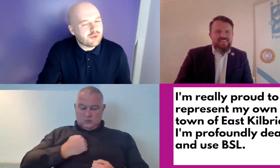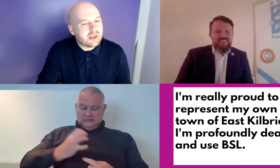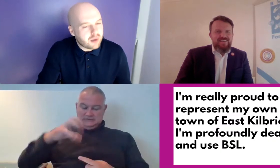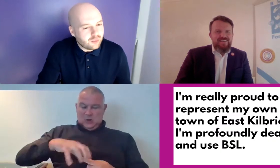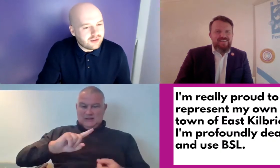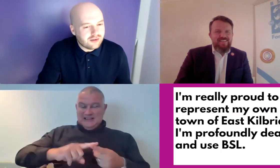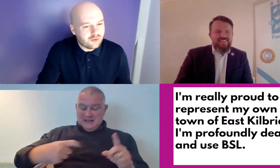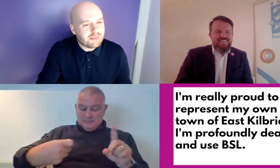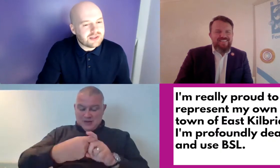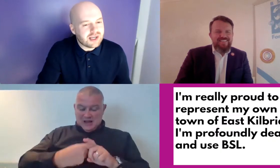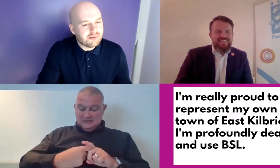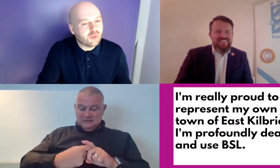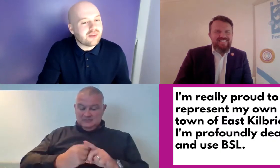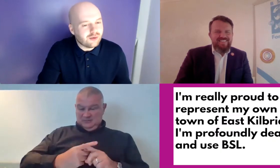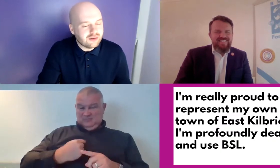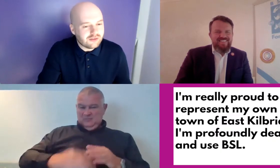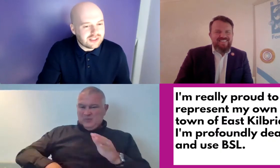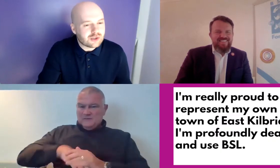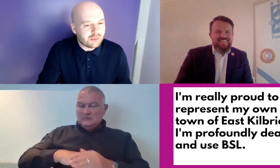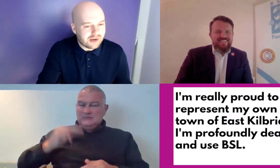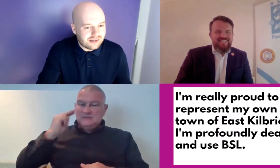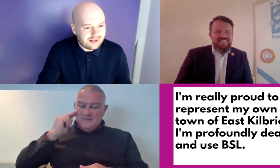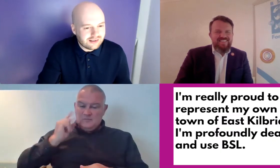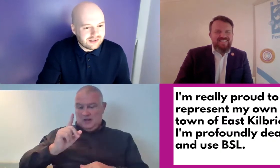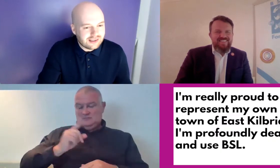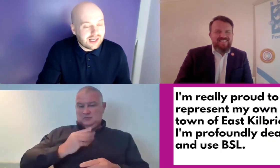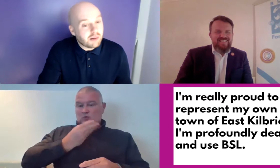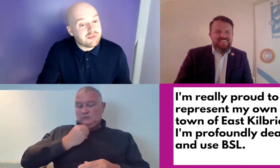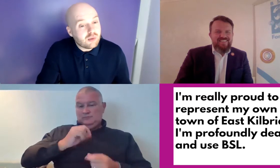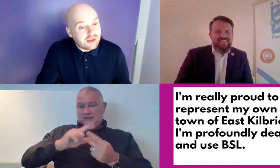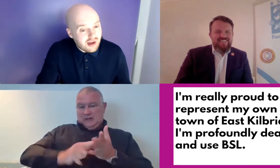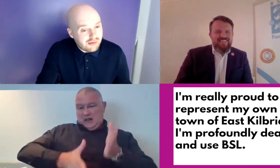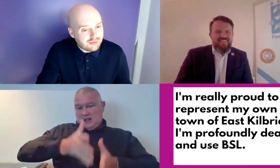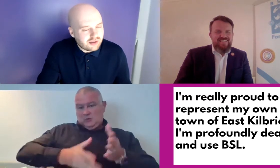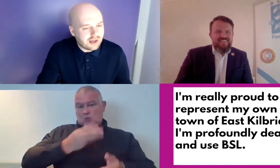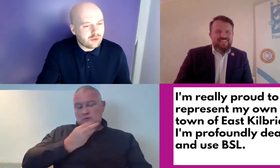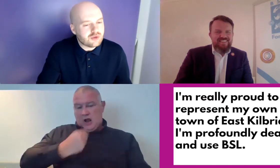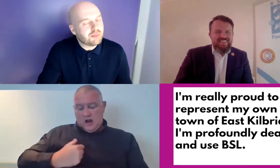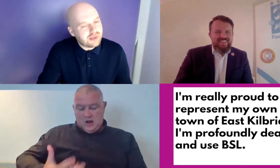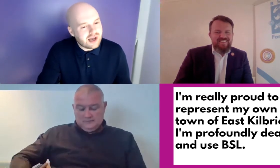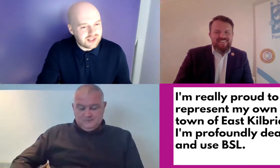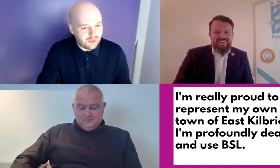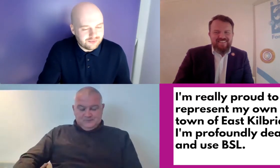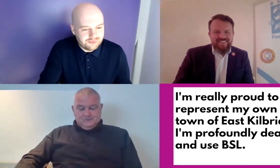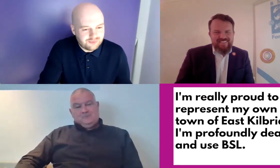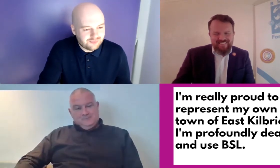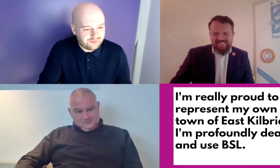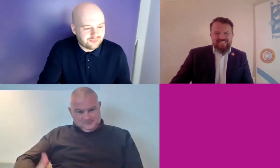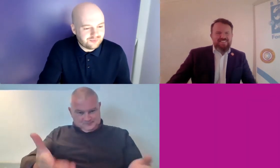And I'm really proud to represent my own town of East Kilbride. I'm profoundly deaf and use BSL.